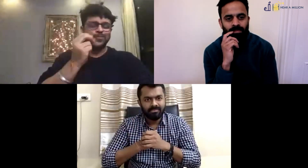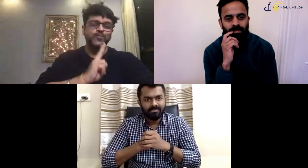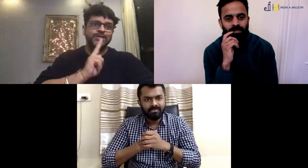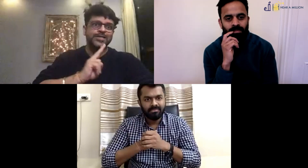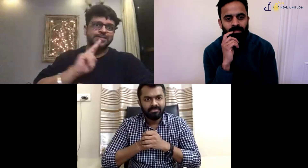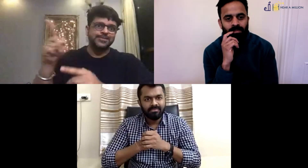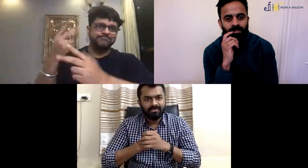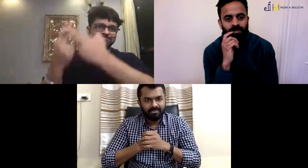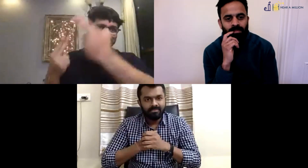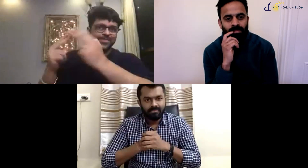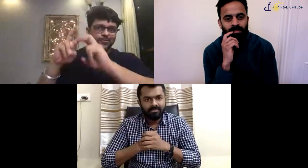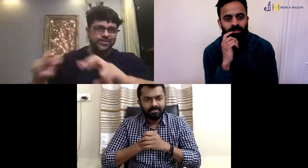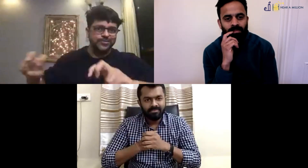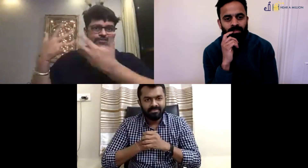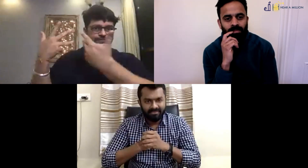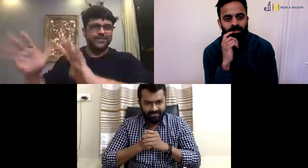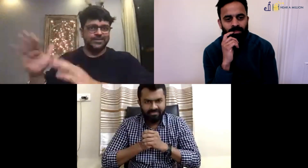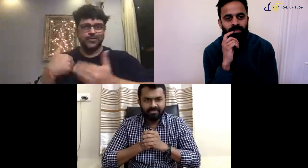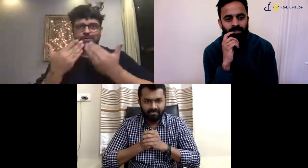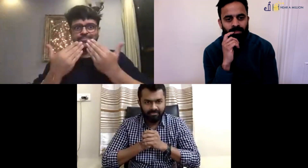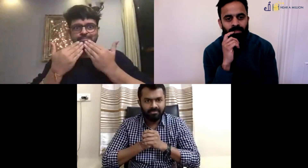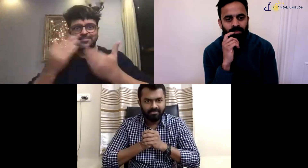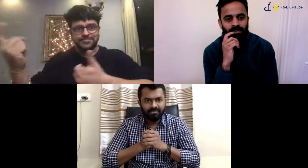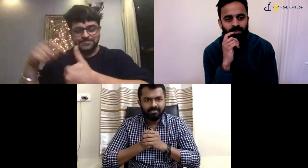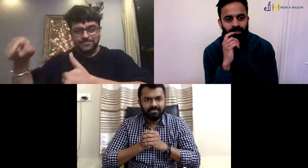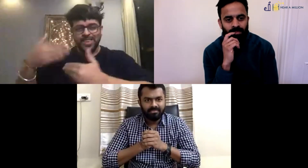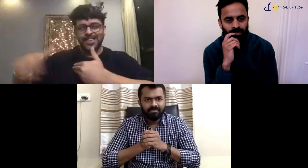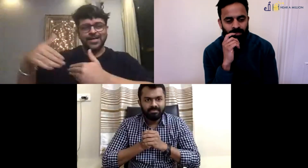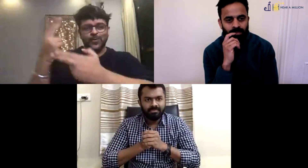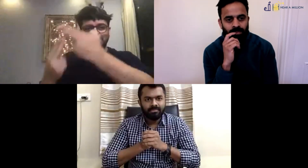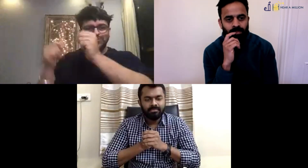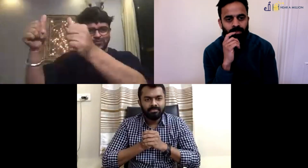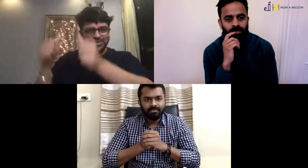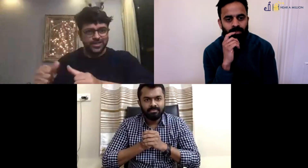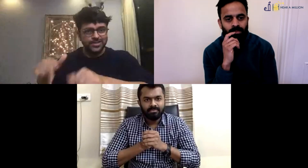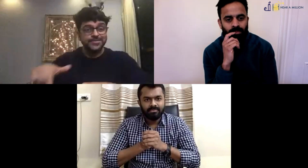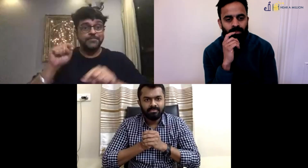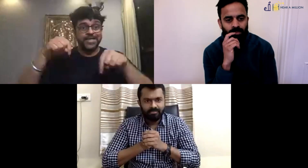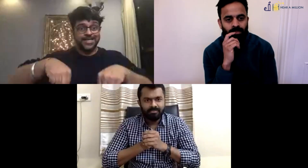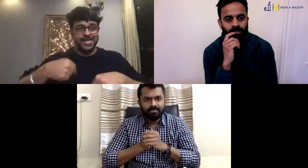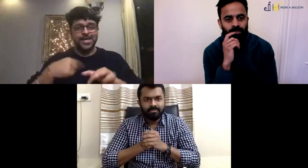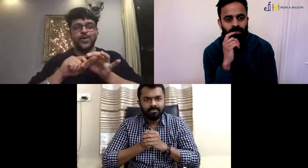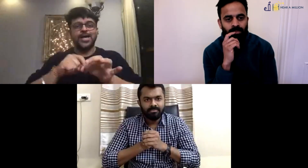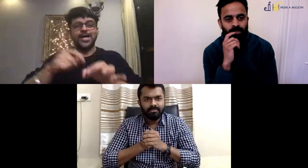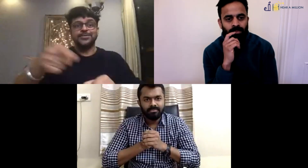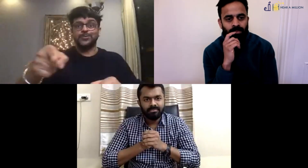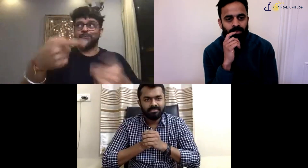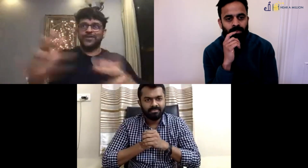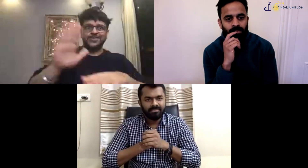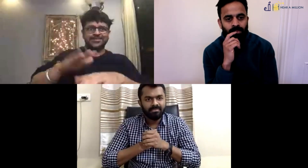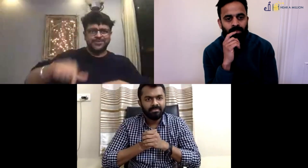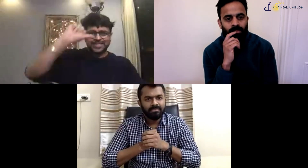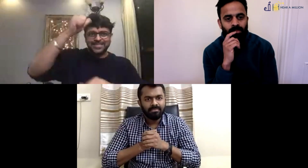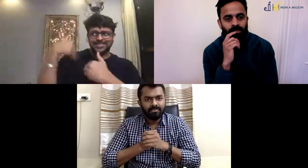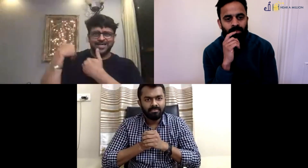have, shared your experiences with Sujit, and he's also told us about the research. So thank you for joining in. I'll let him talk about that. But for now, I